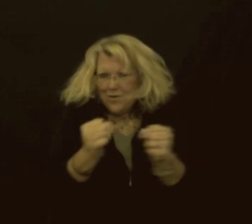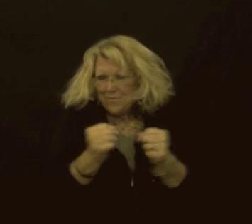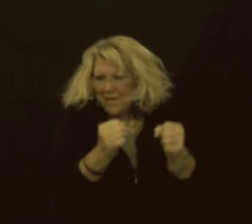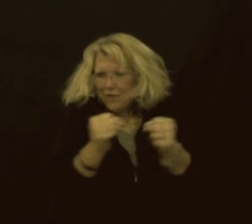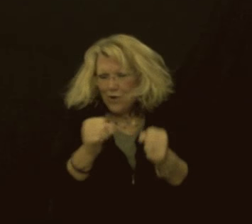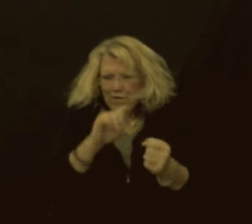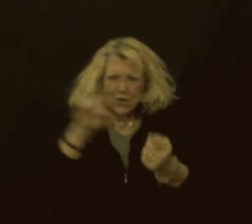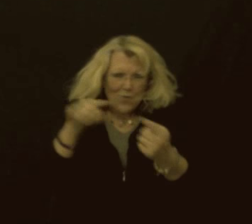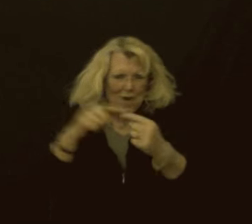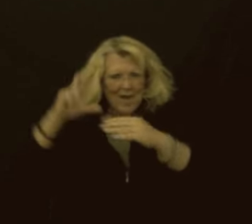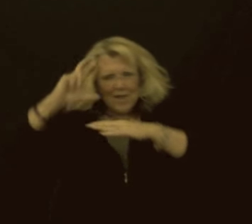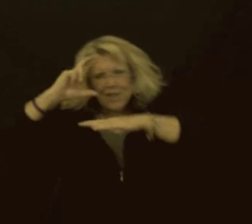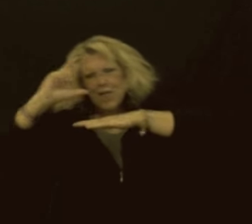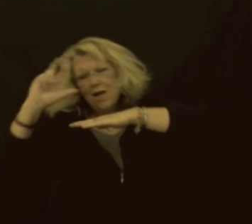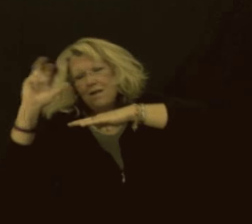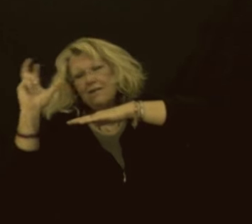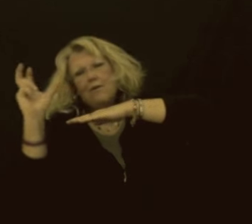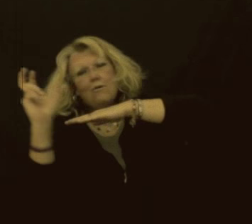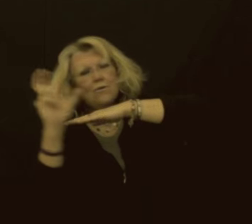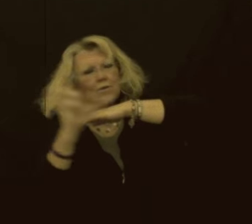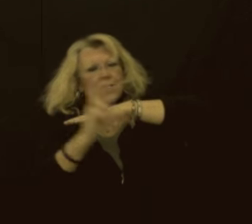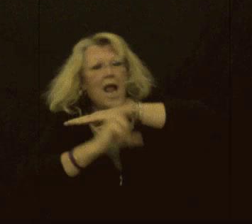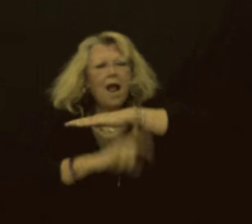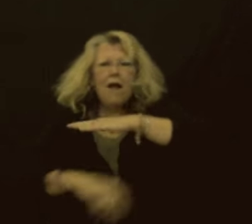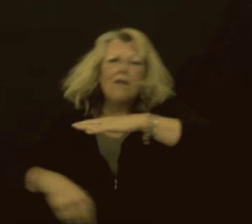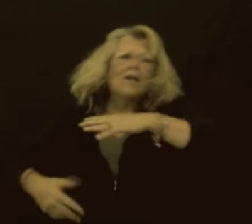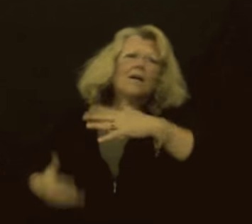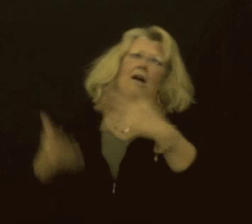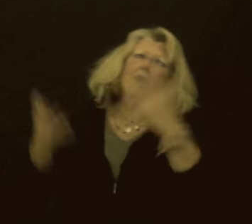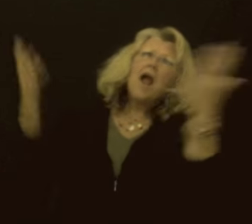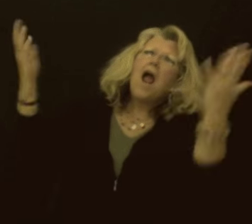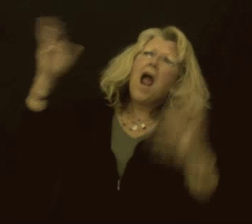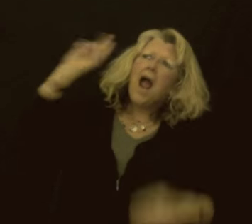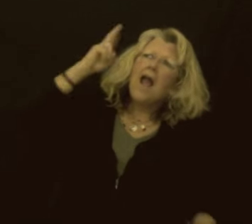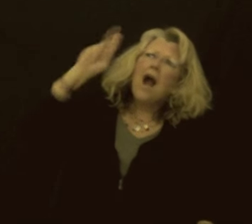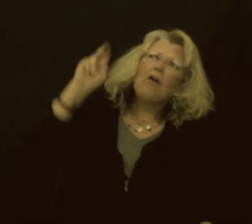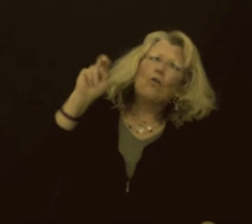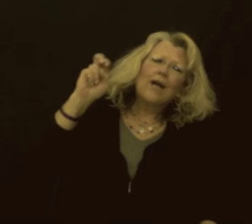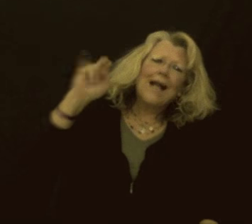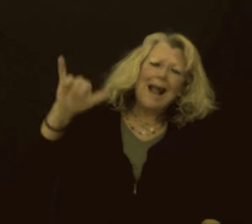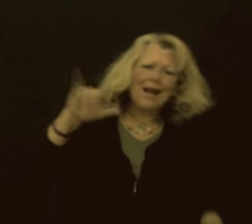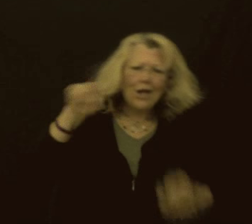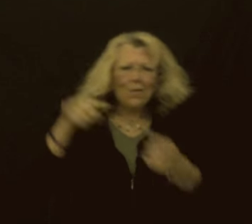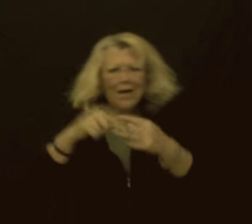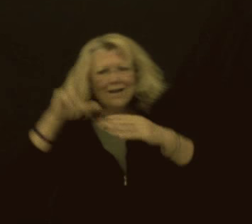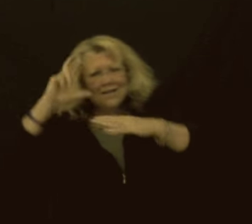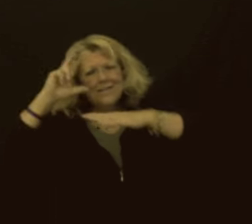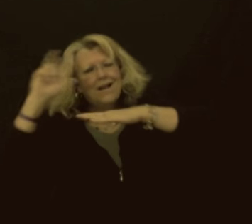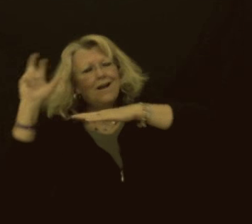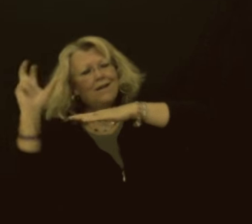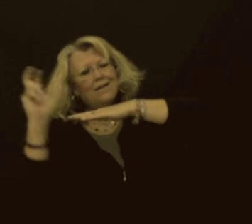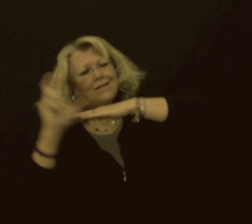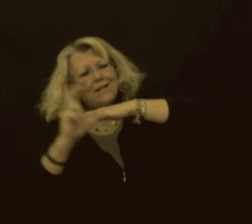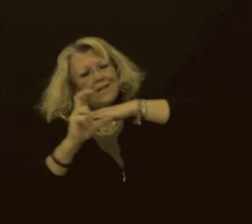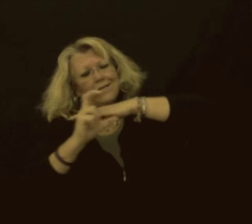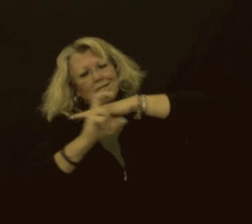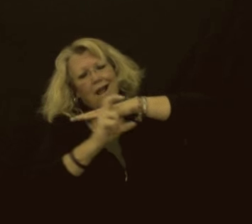be grooving. When the sun goes down, hey Uncle Kenny, when the sun goes